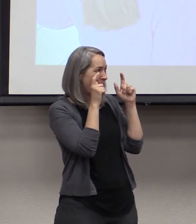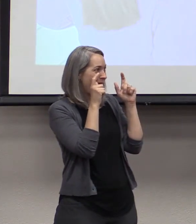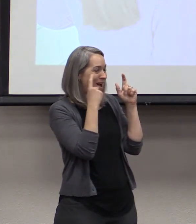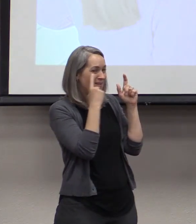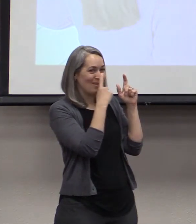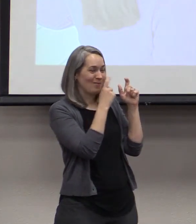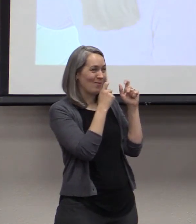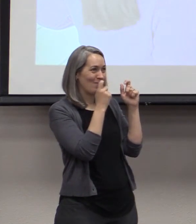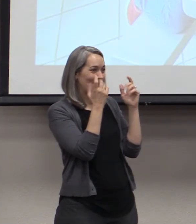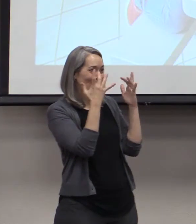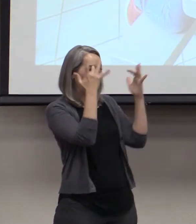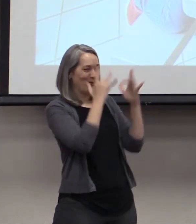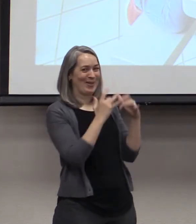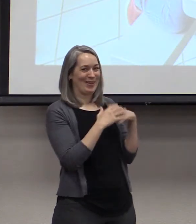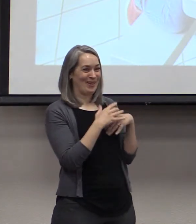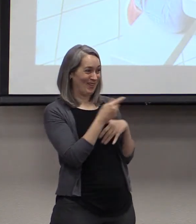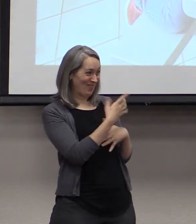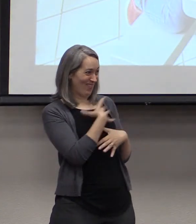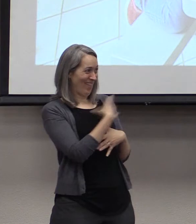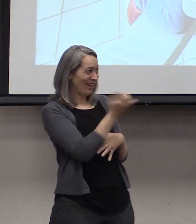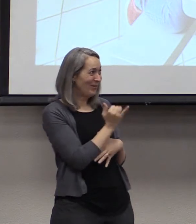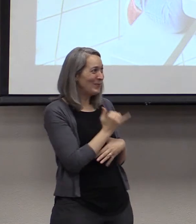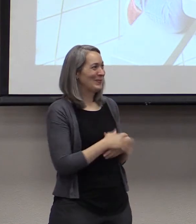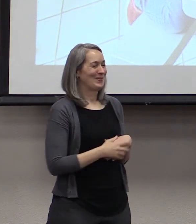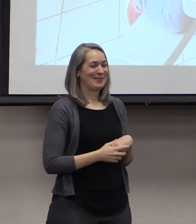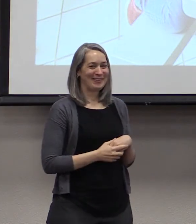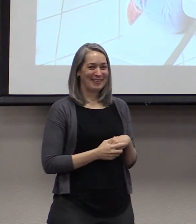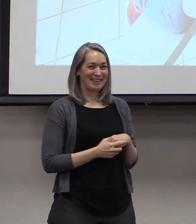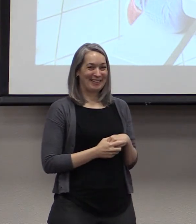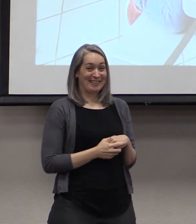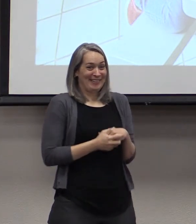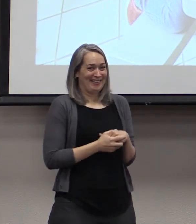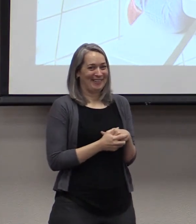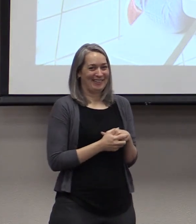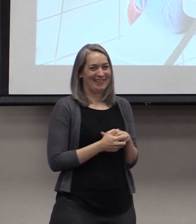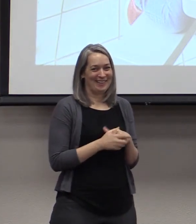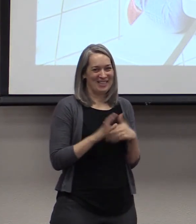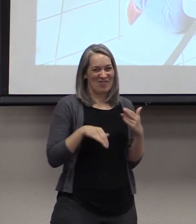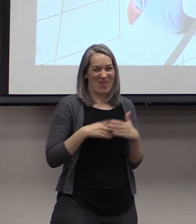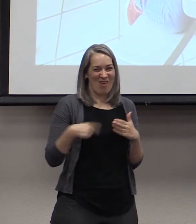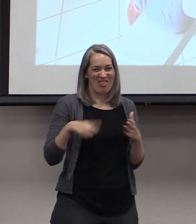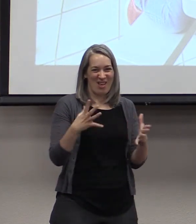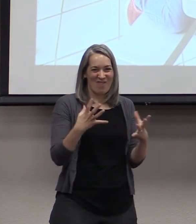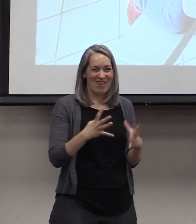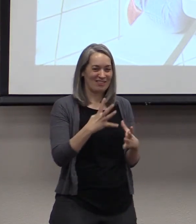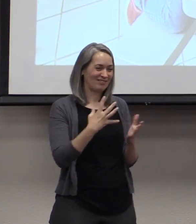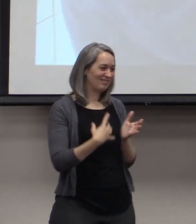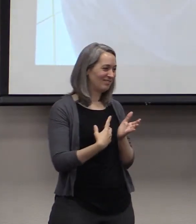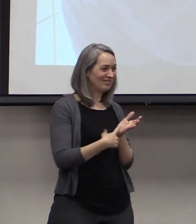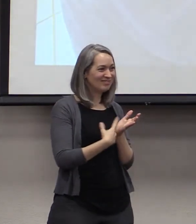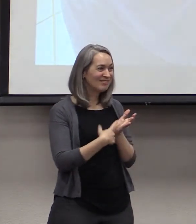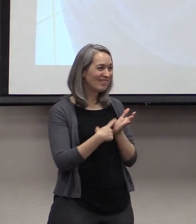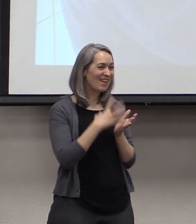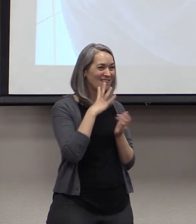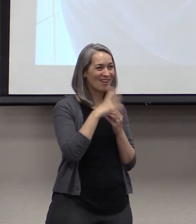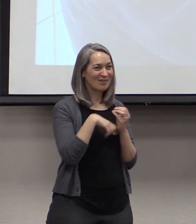oh, you like that too. And so they would just, that's all they ever wanted to talk about was soccer. And it was